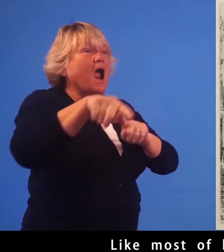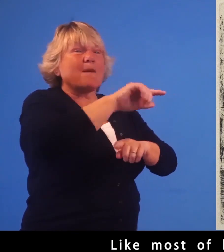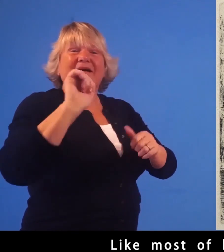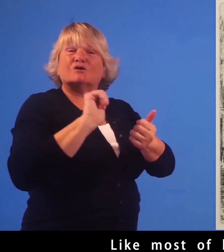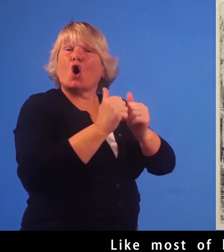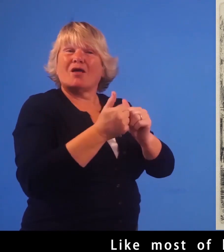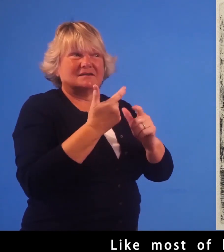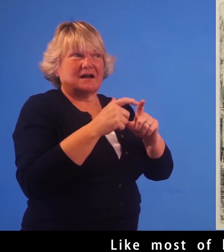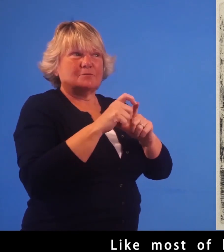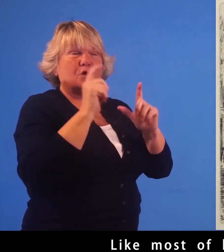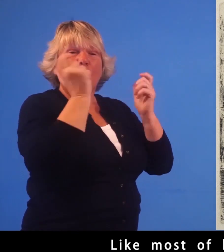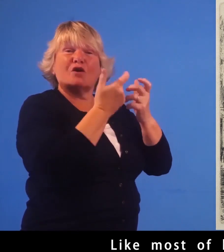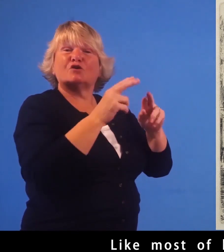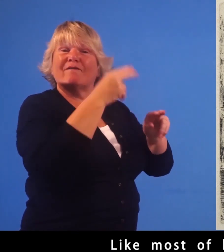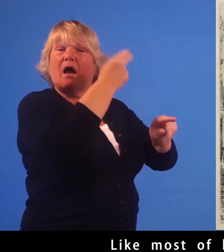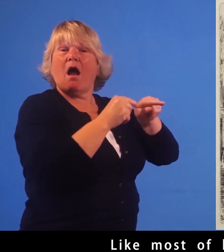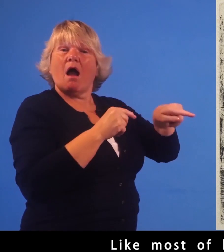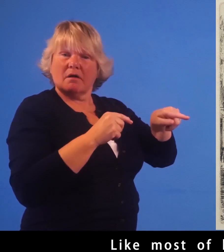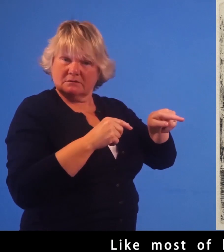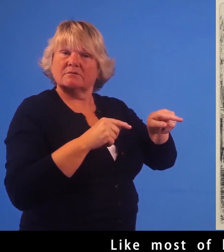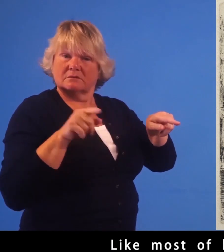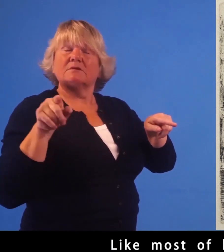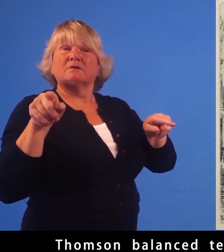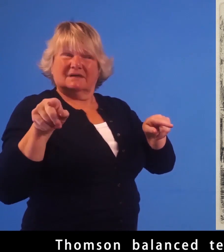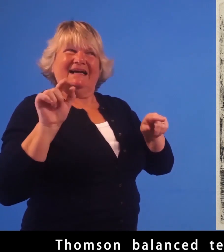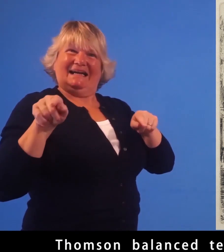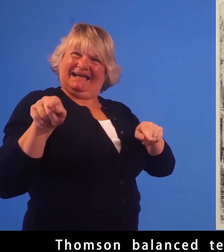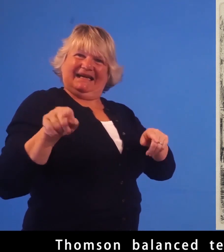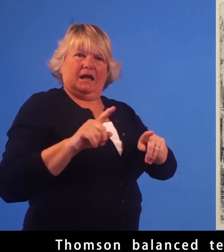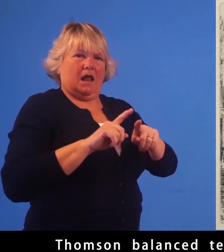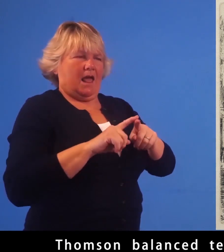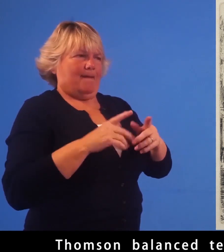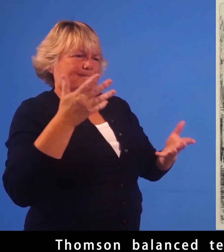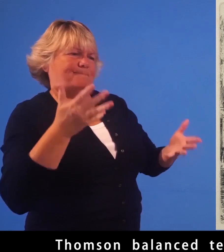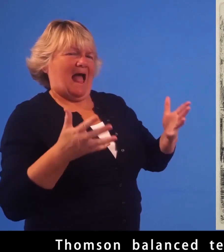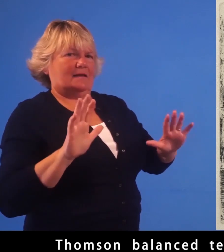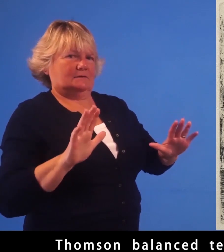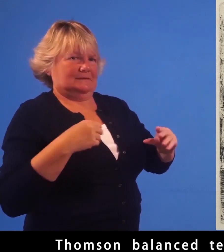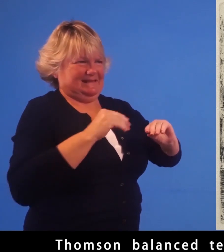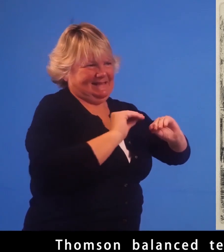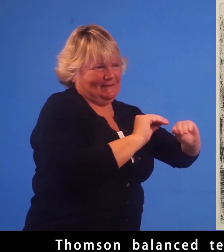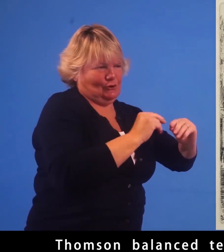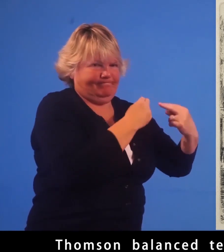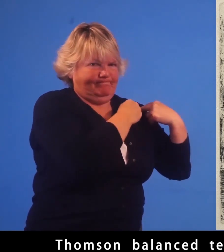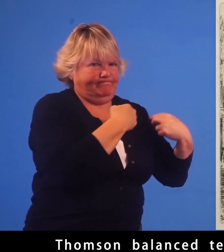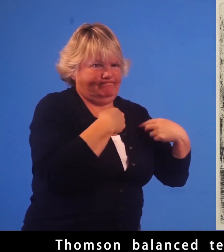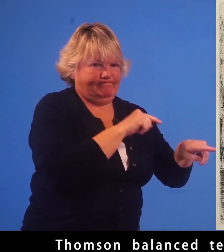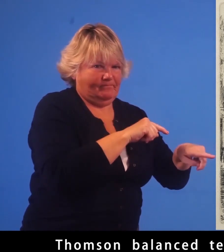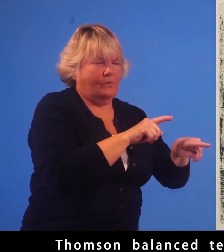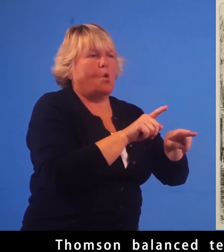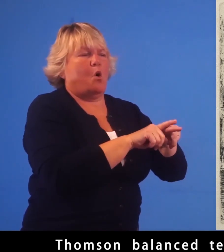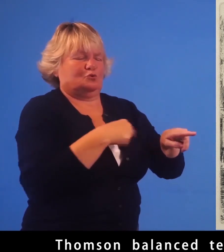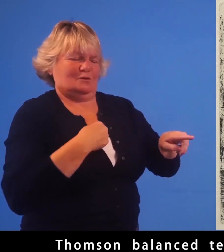Like most of his colleagues at Edinburgh College of Art, Thomson balanced teaching duties with the development of his